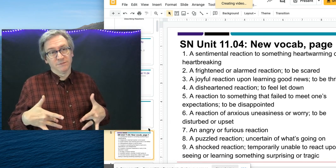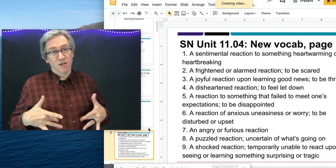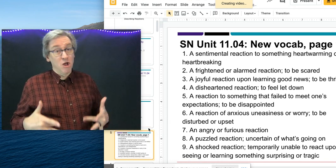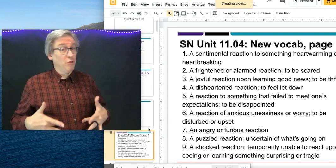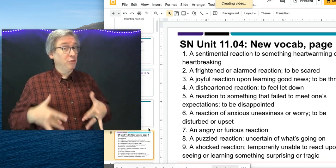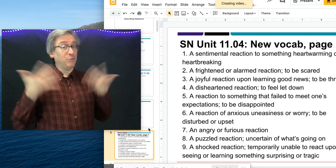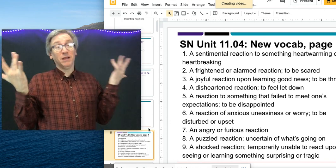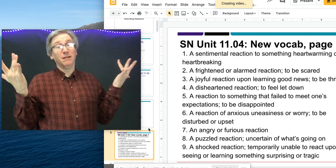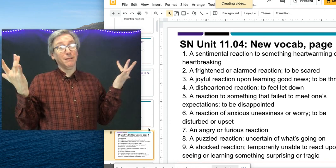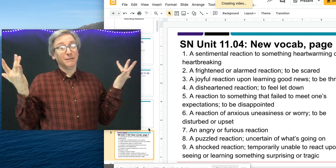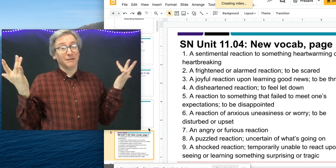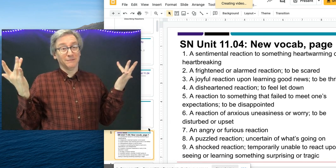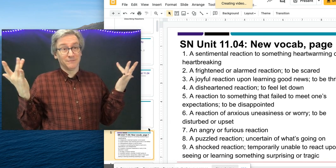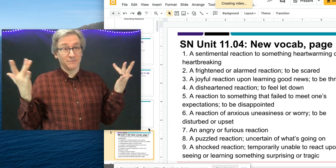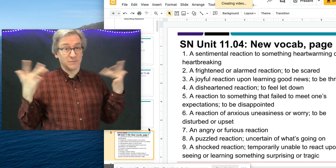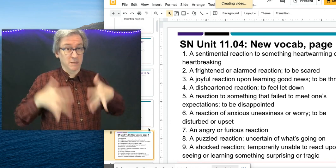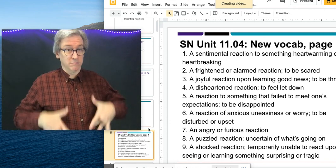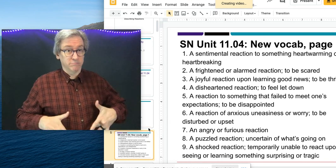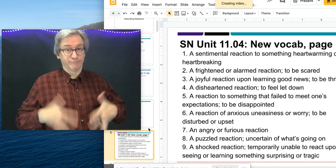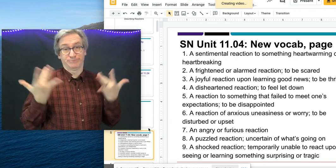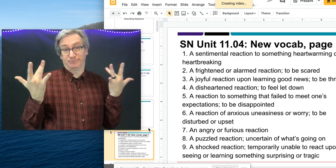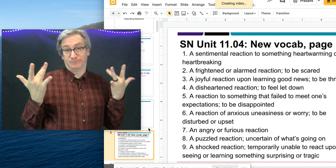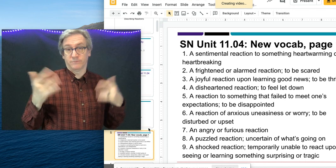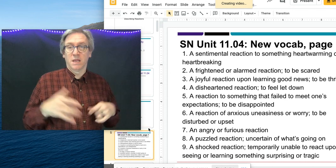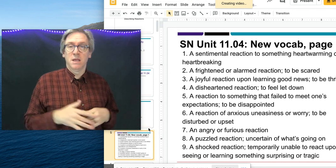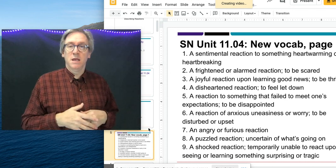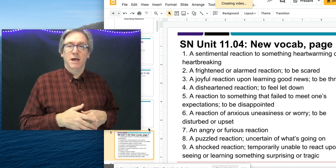depressed, thrilled,